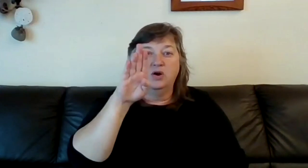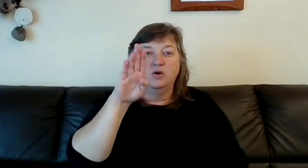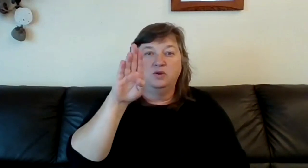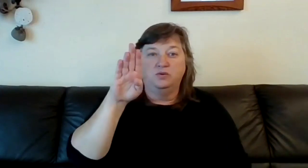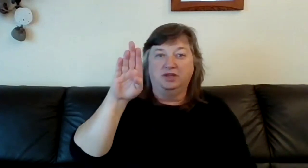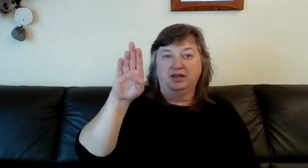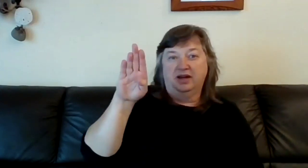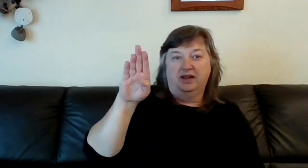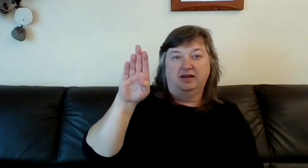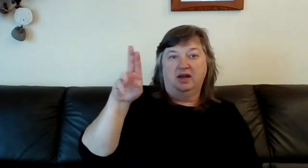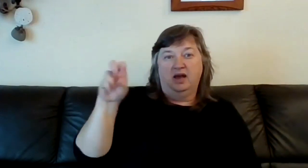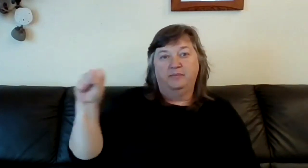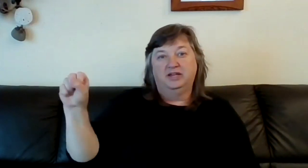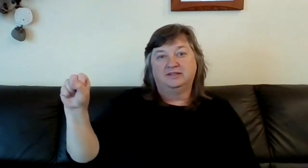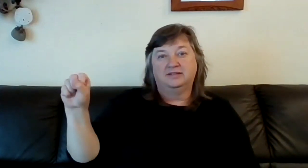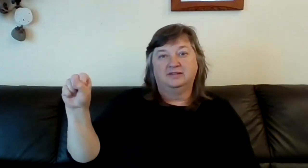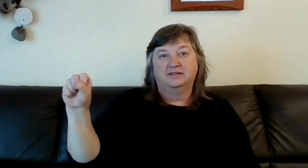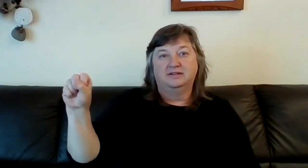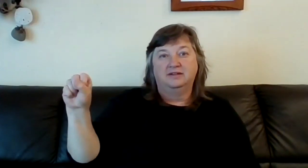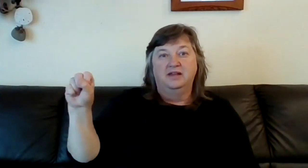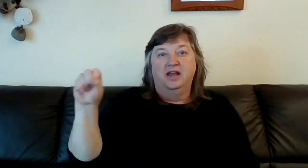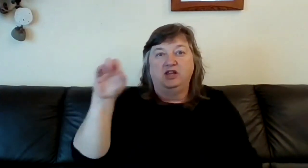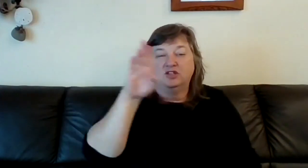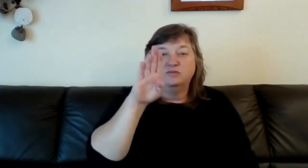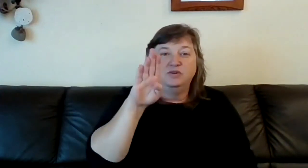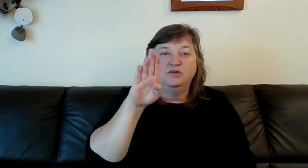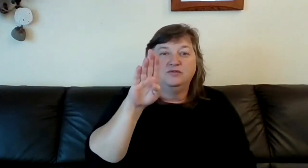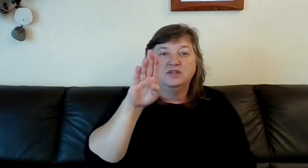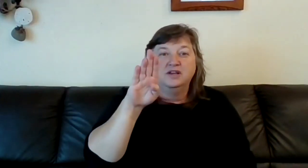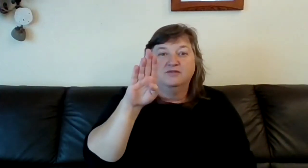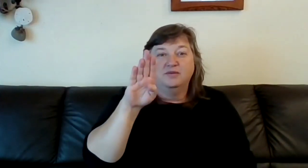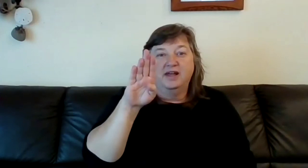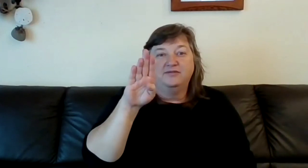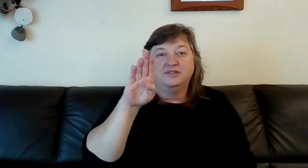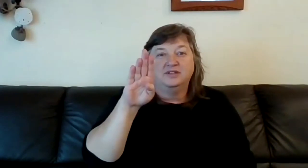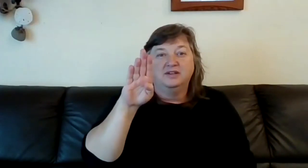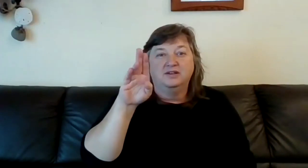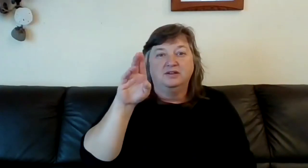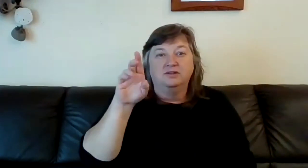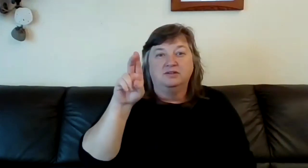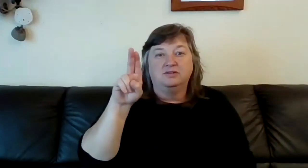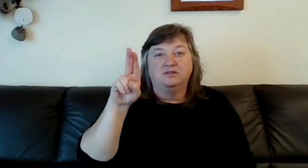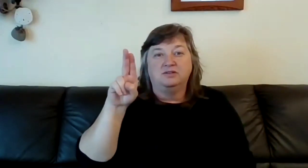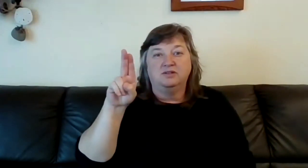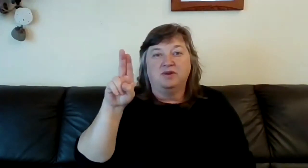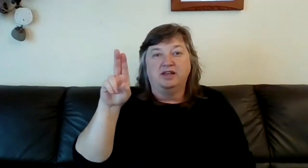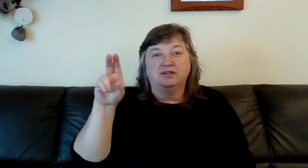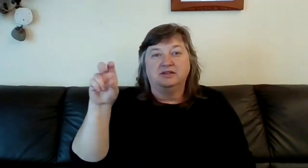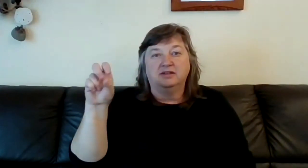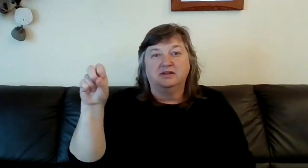So you would get on a bus and it just moves from the left to the right